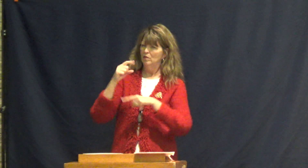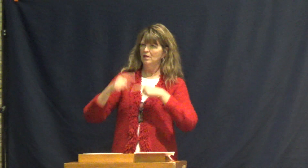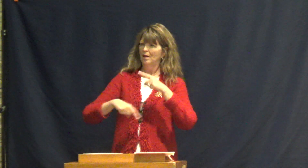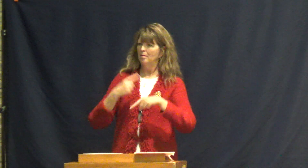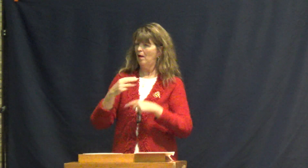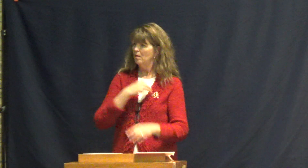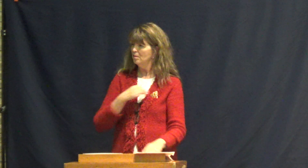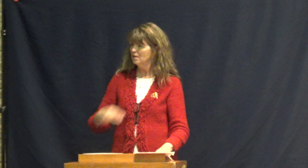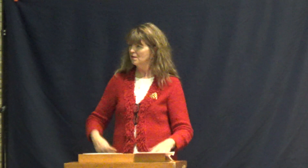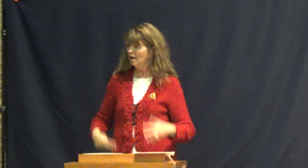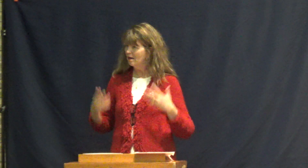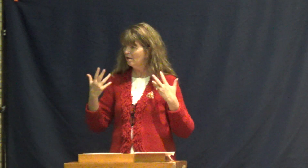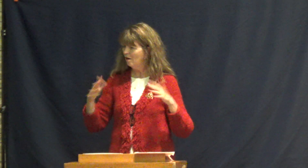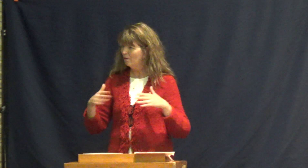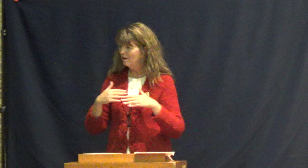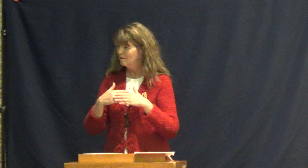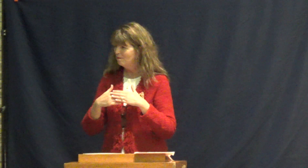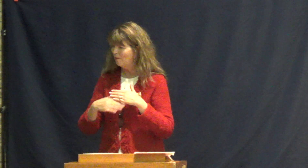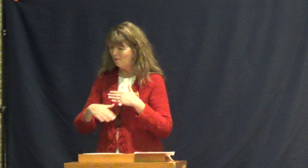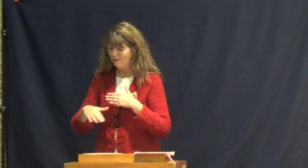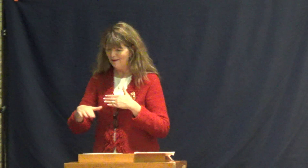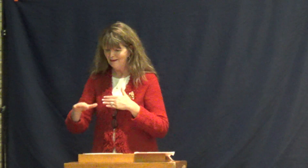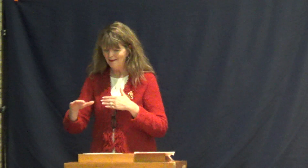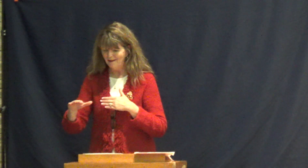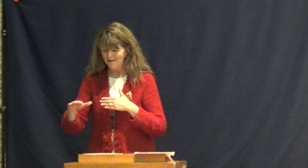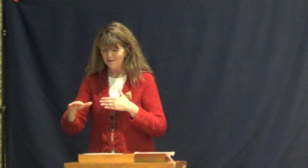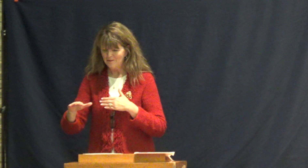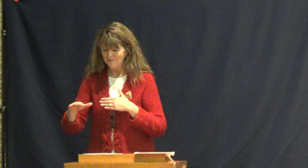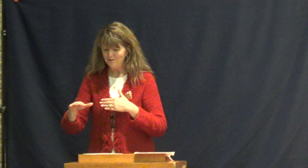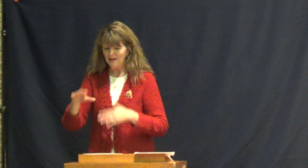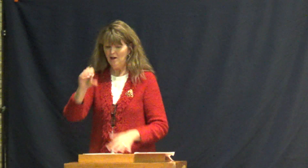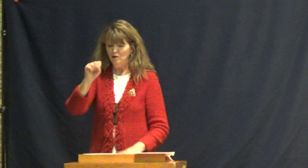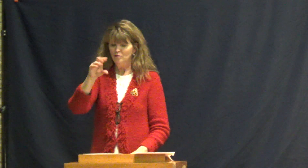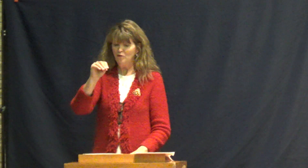And then to receive that kind of news.